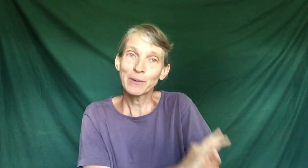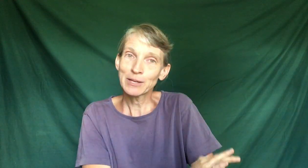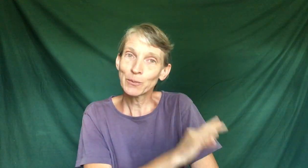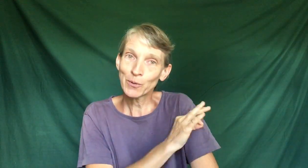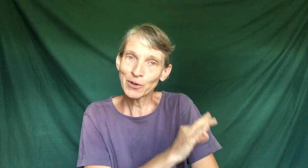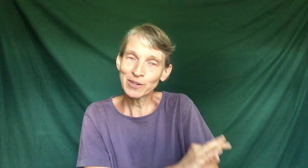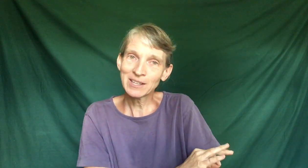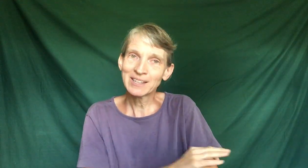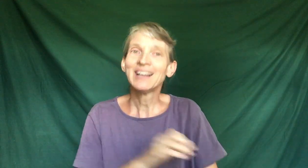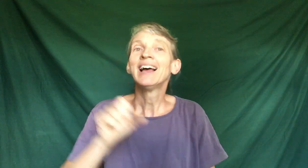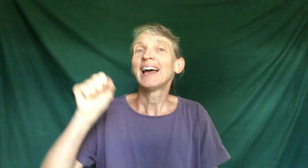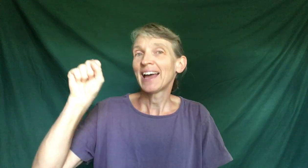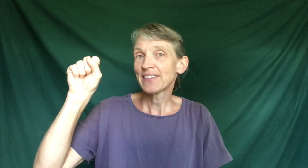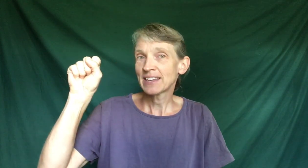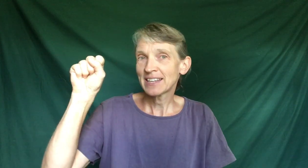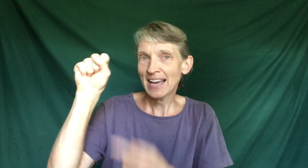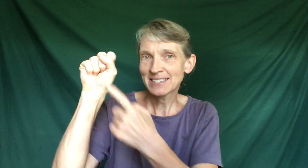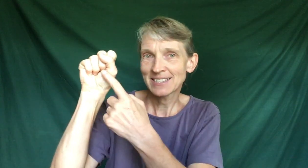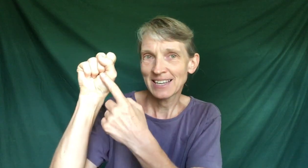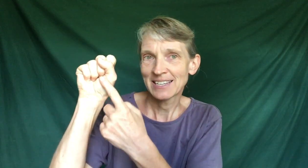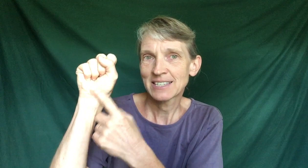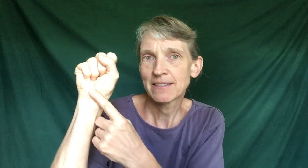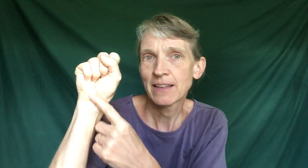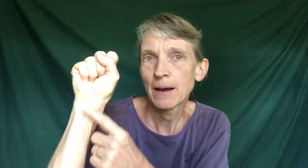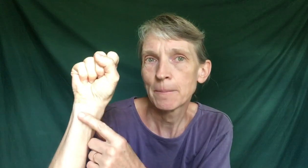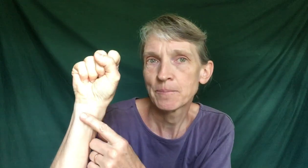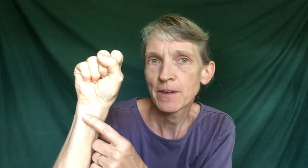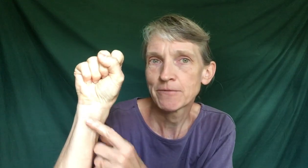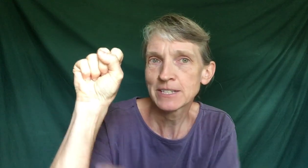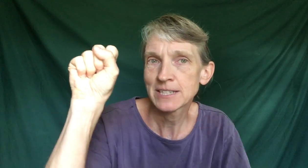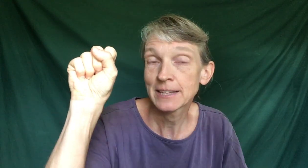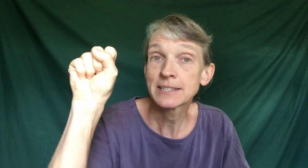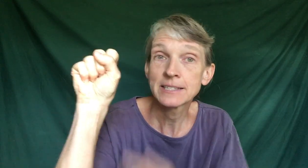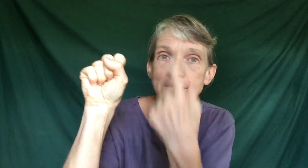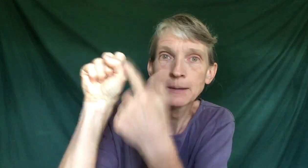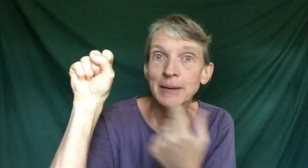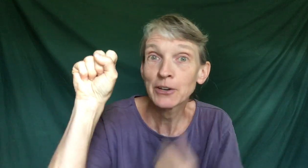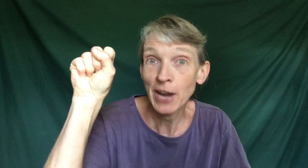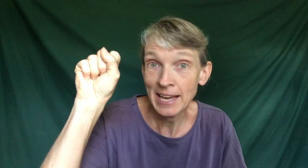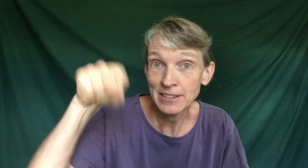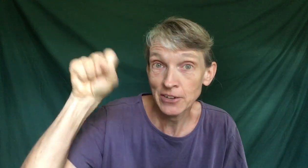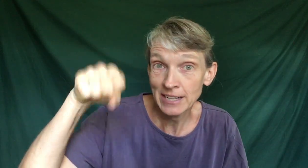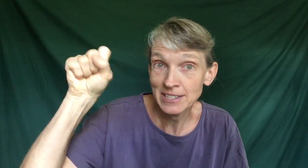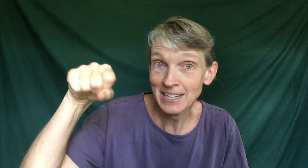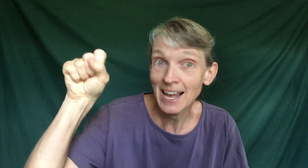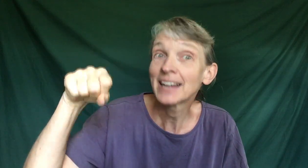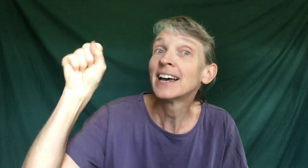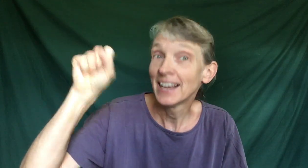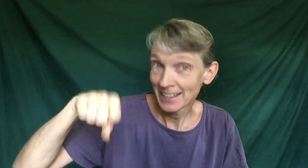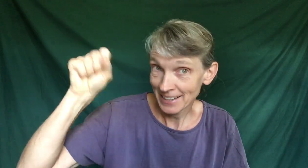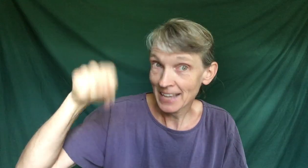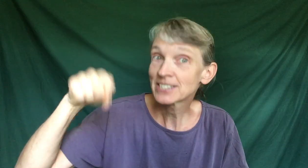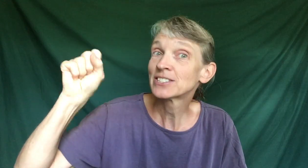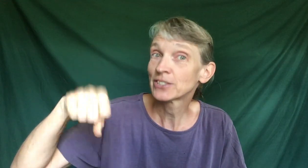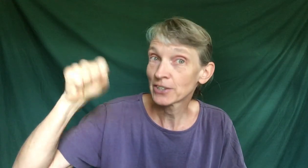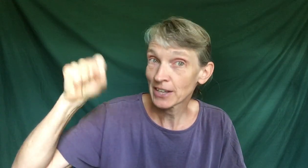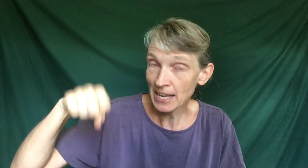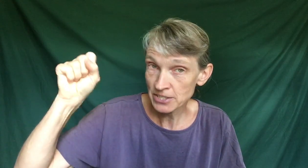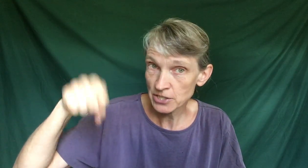any wool? And then yes is a fist like this. It's like being your head, and your head's going to nod. Yes, sir, yes,